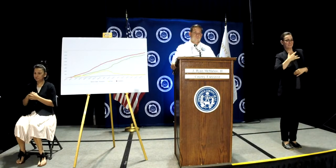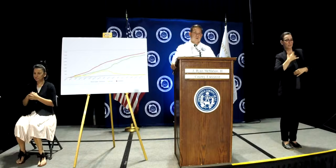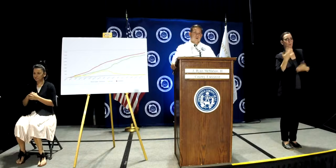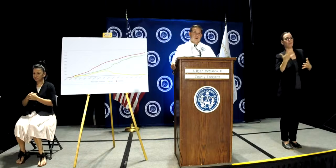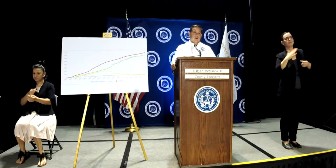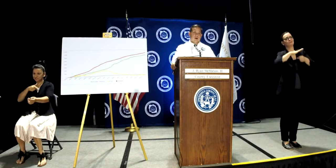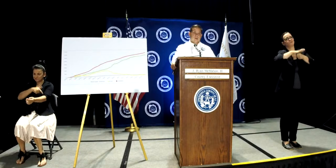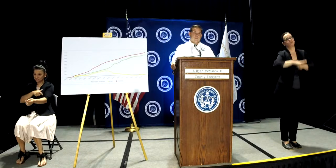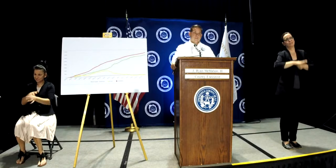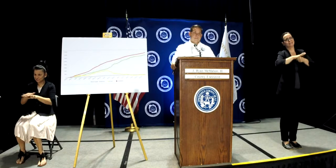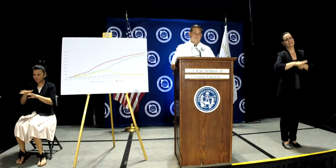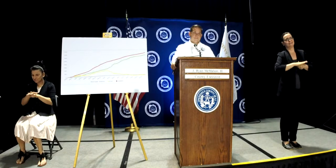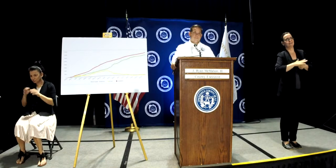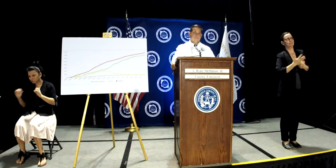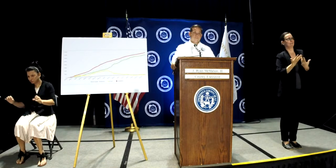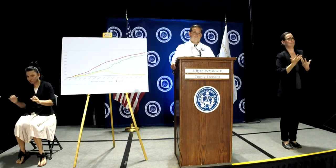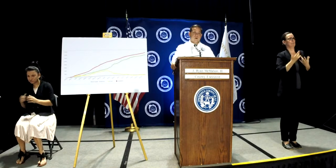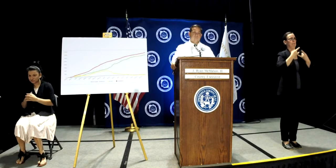liberties,